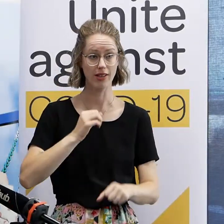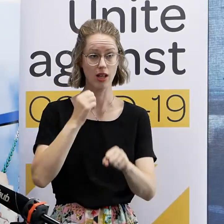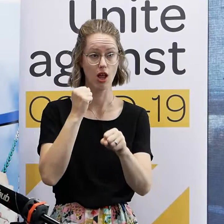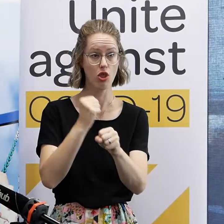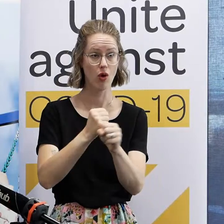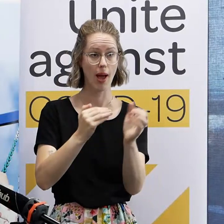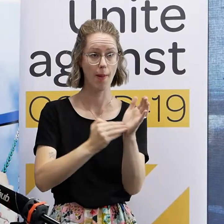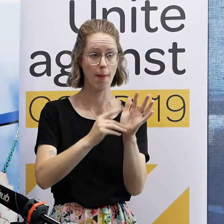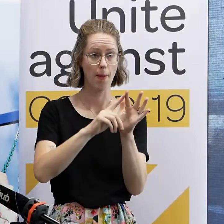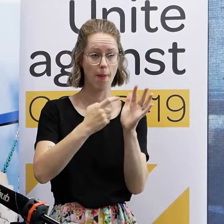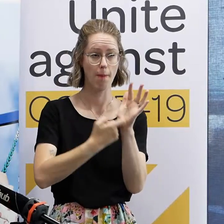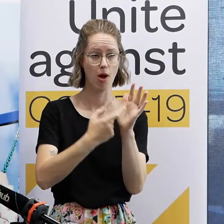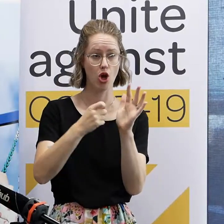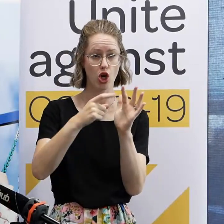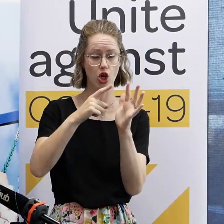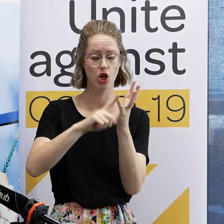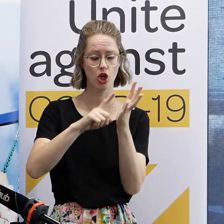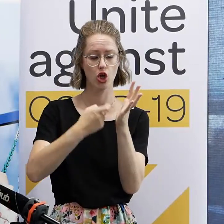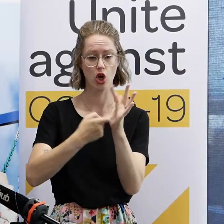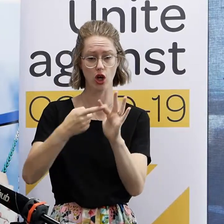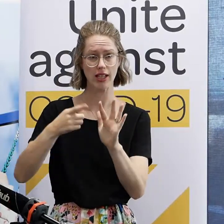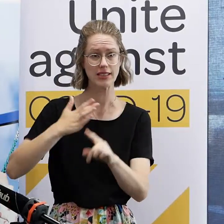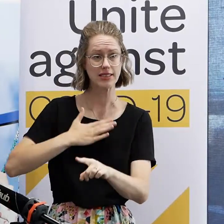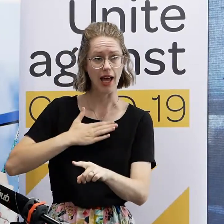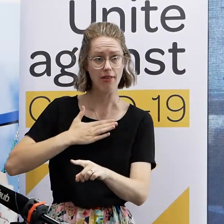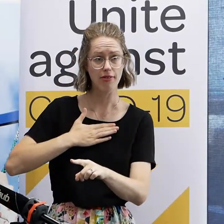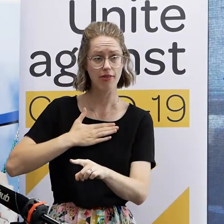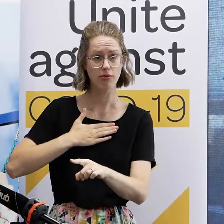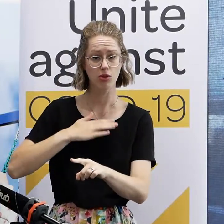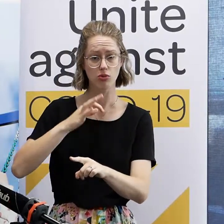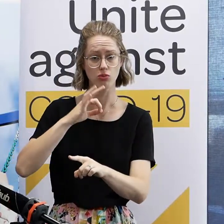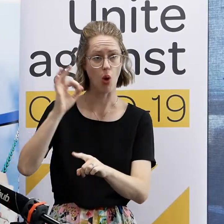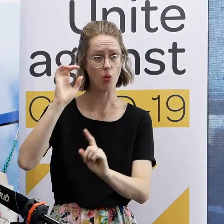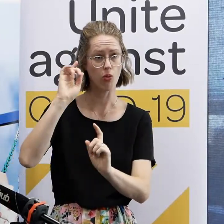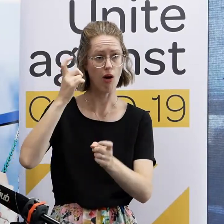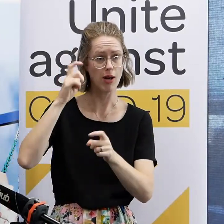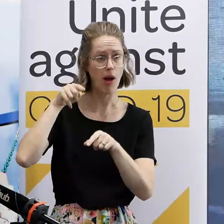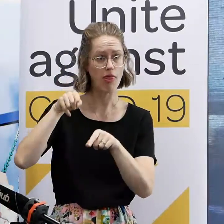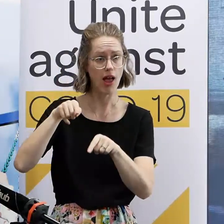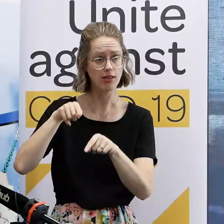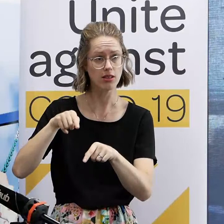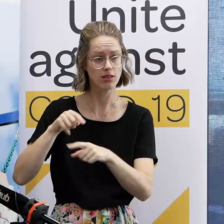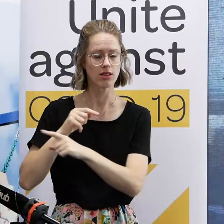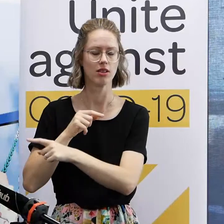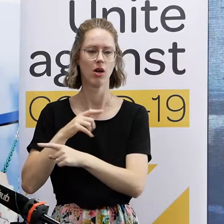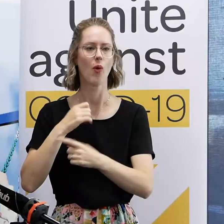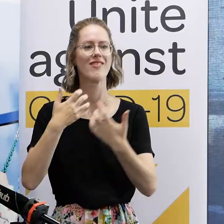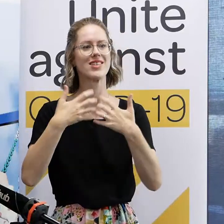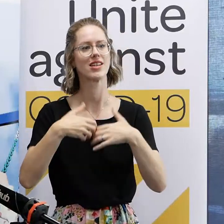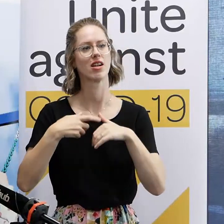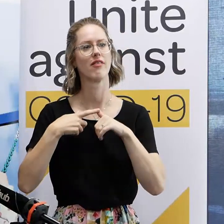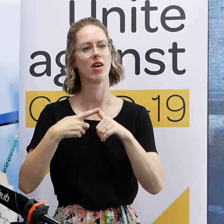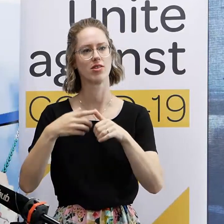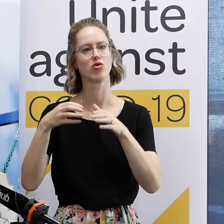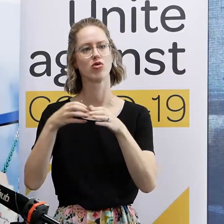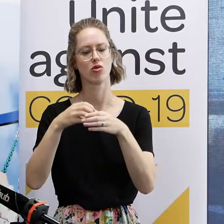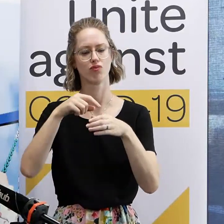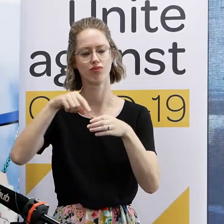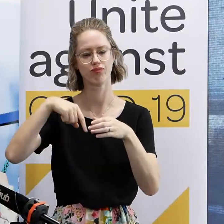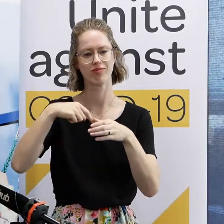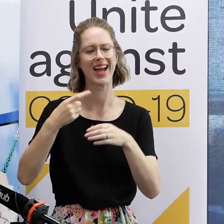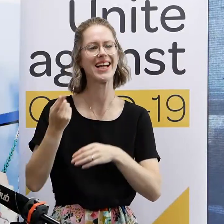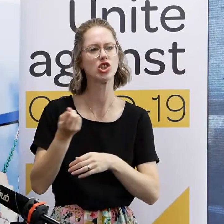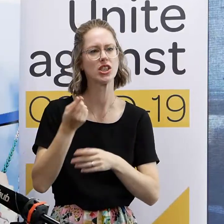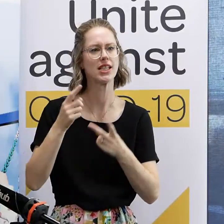and that isn't subject to the same sort of concern that the Pullman was? Yeah, so we have a technical advisory group that is with engineers